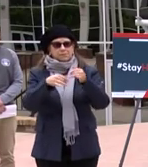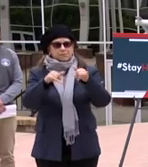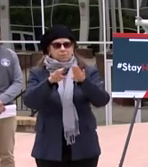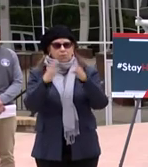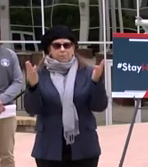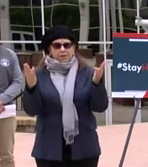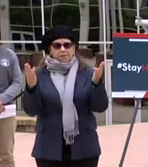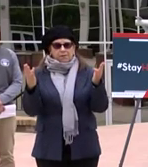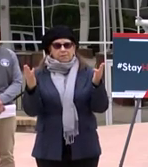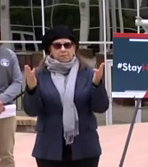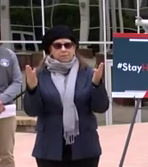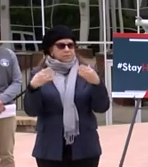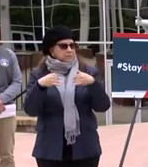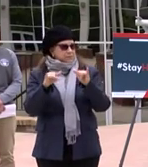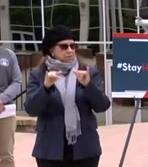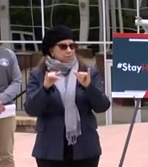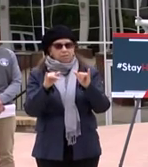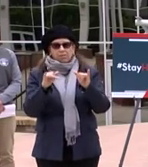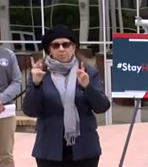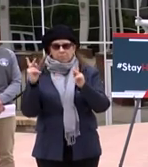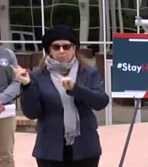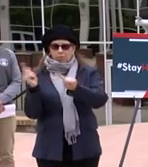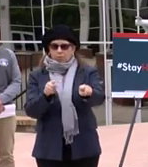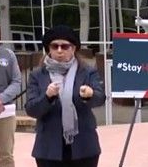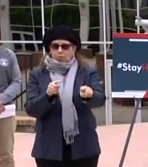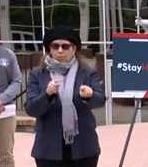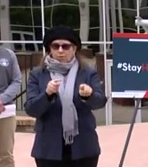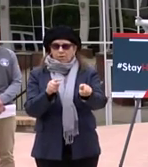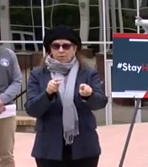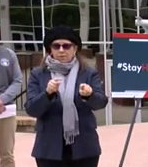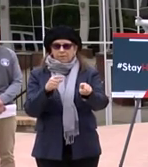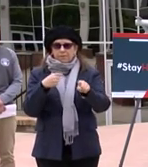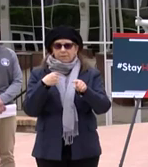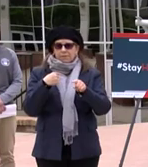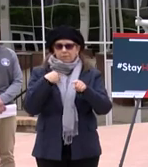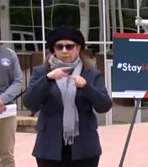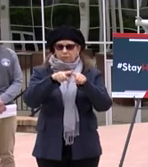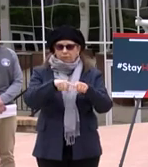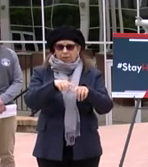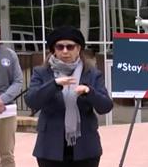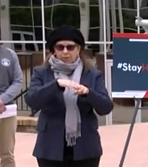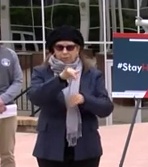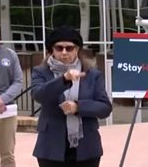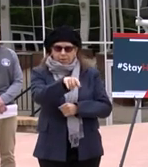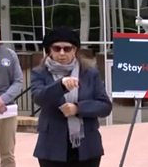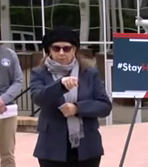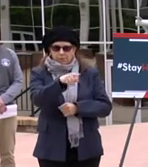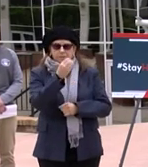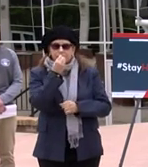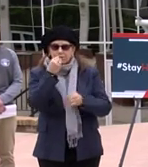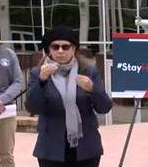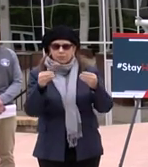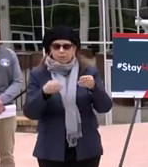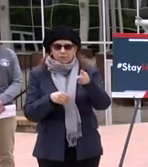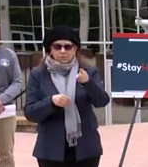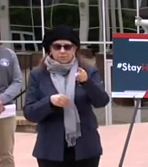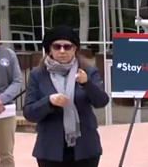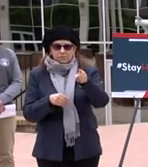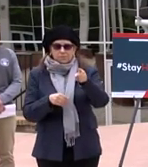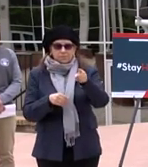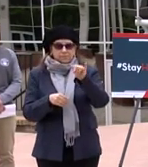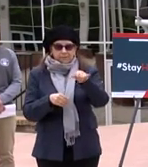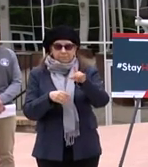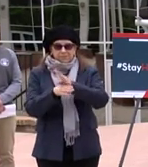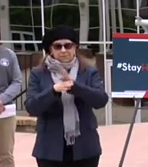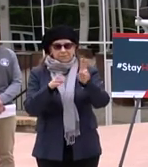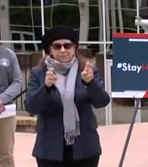are also essential businesses. And we're relying on that chain, and we're grateful for all of those workers